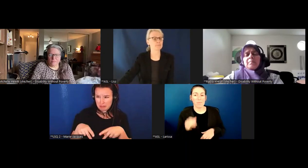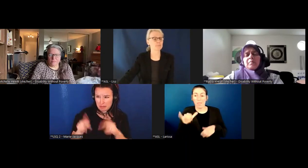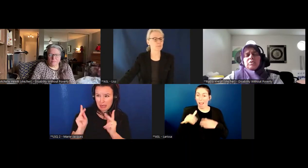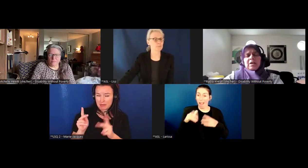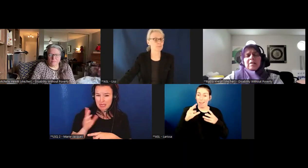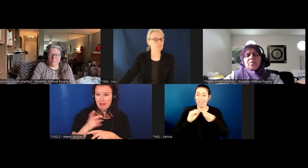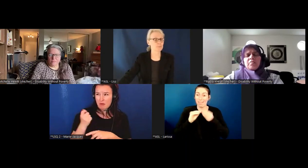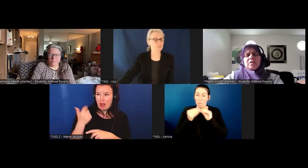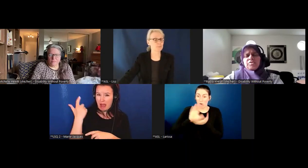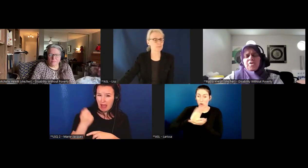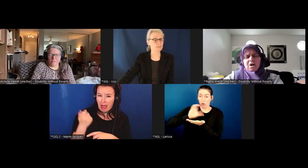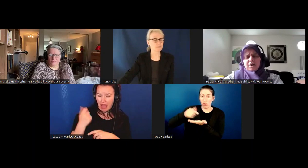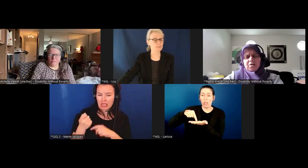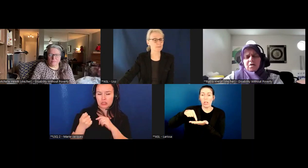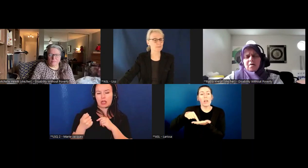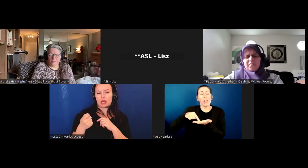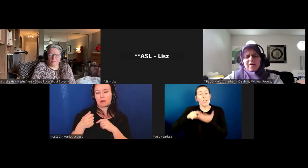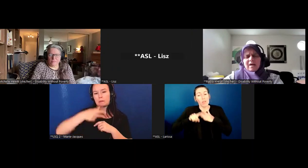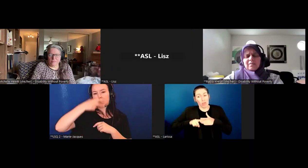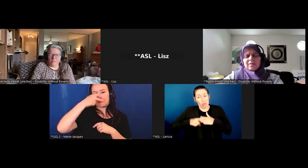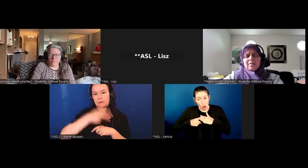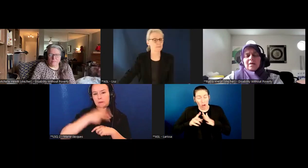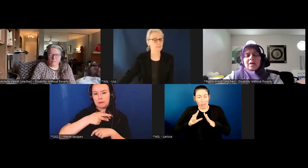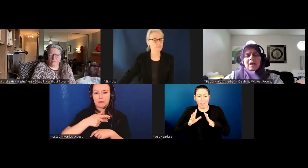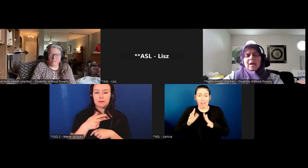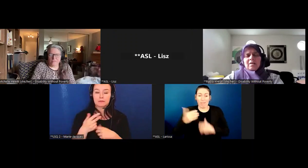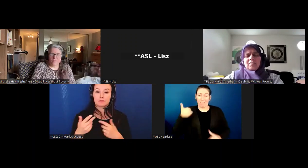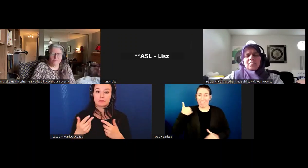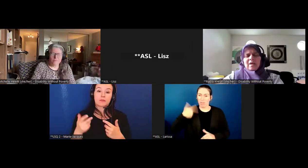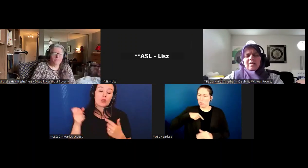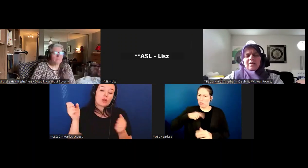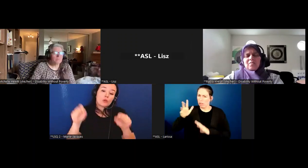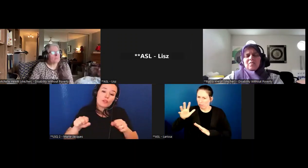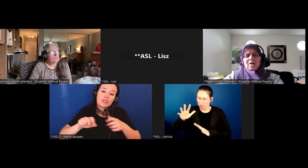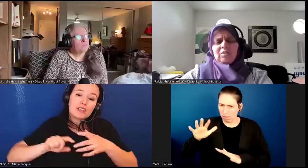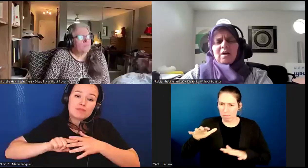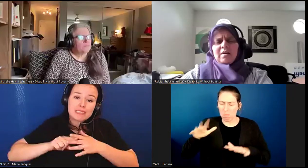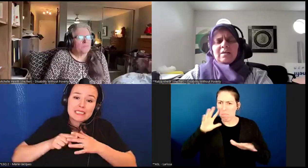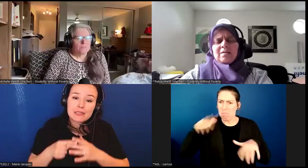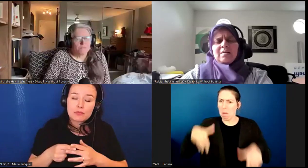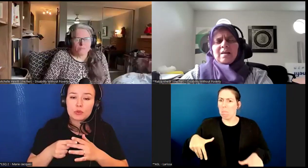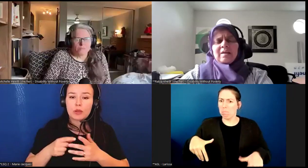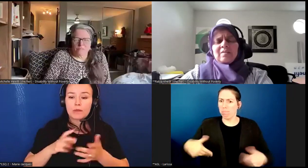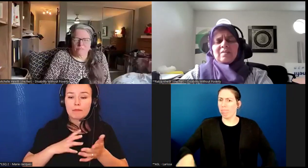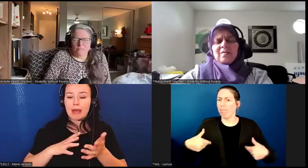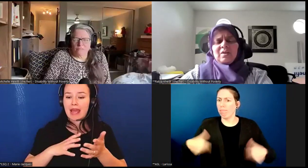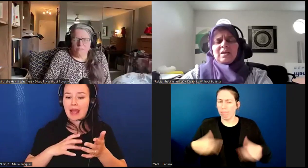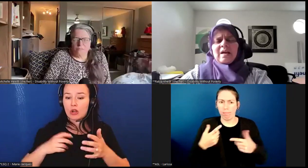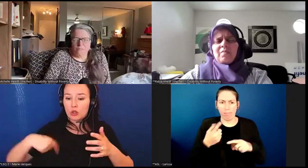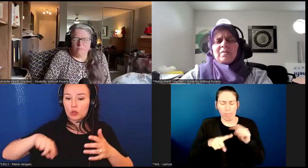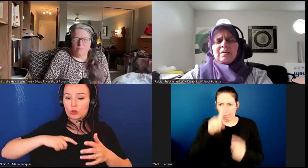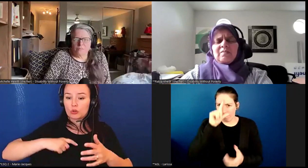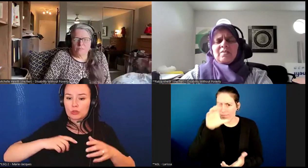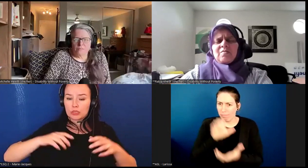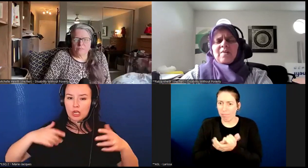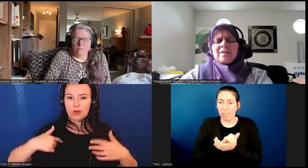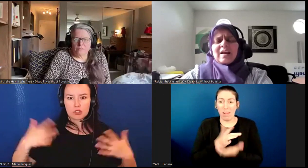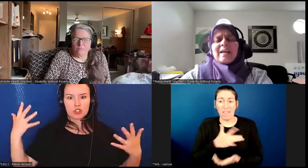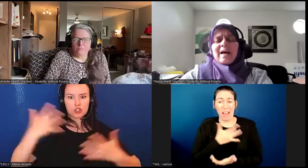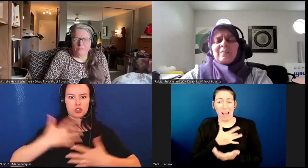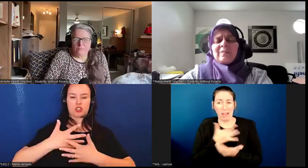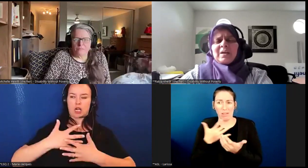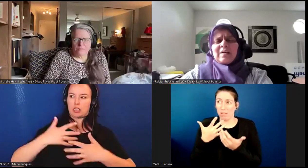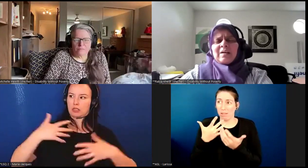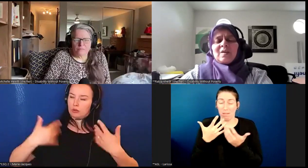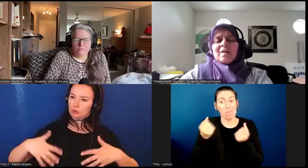were able to get over the shock and awe effect and and a lot of the negativity that was even directed